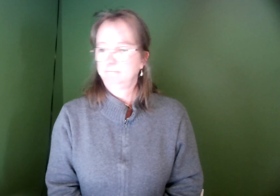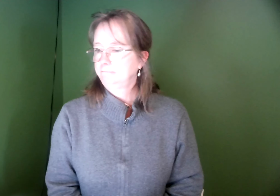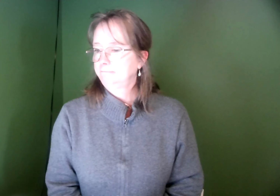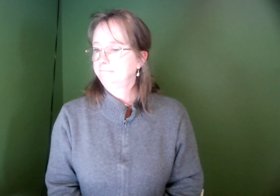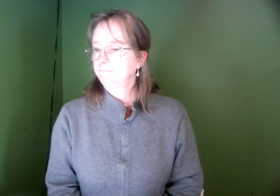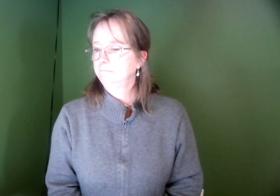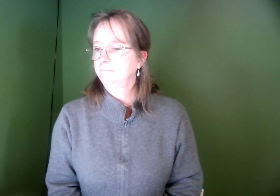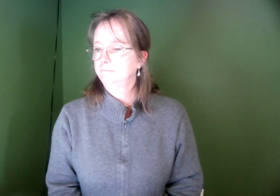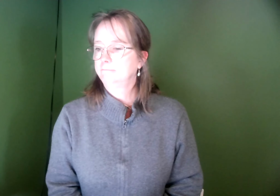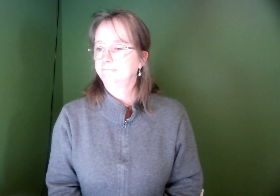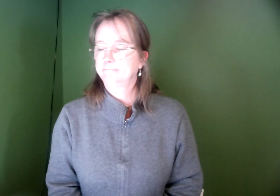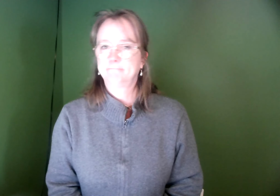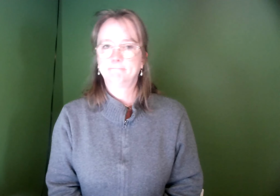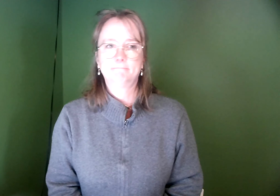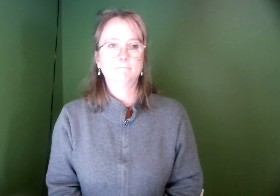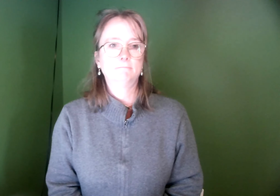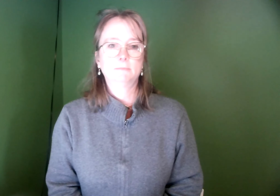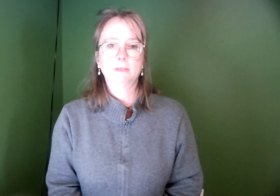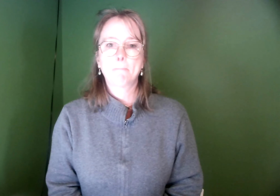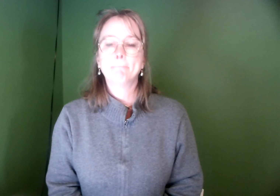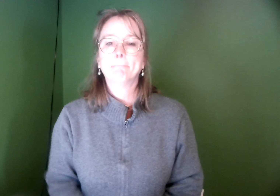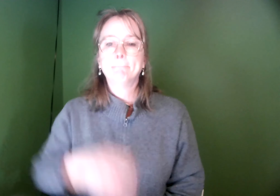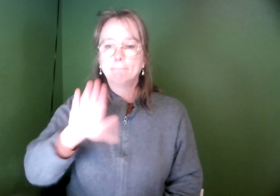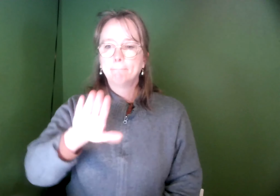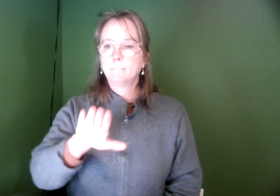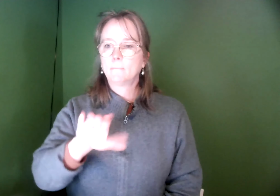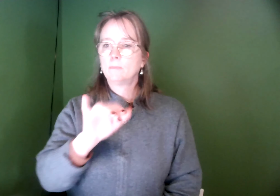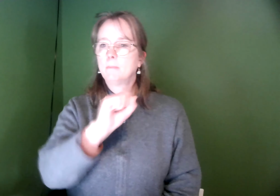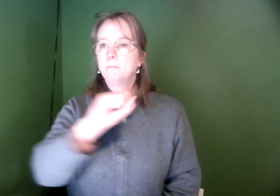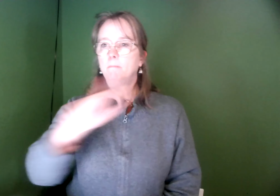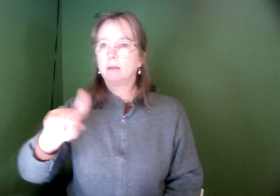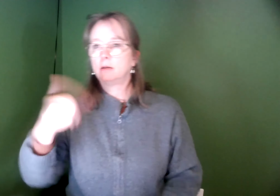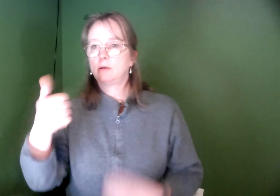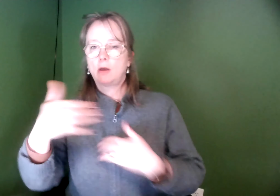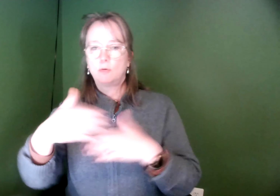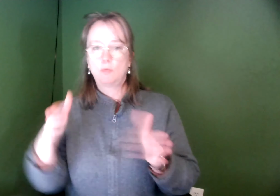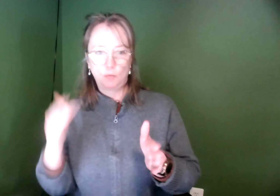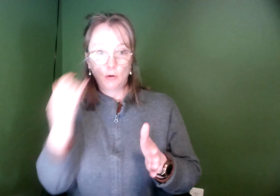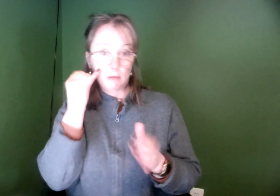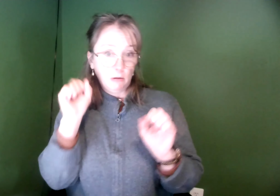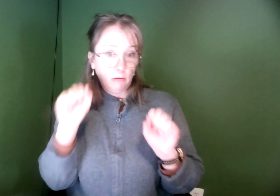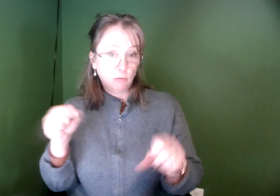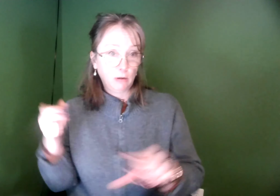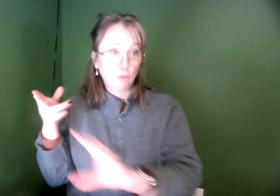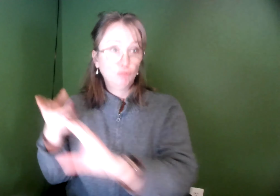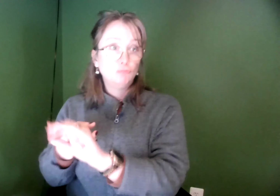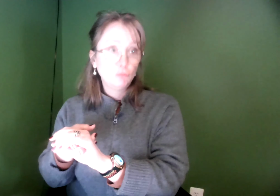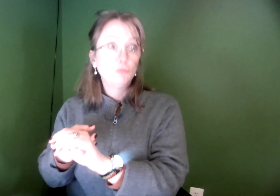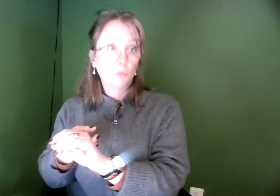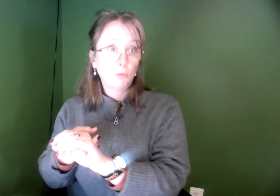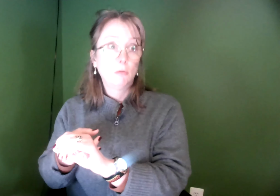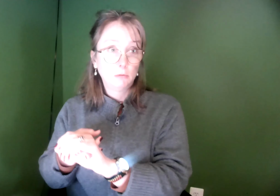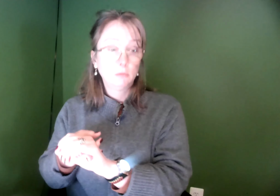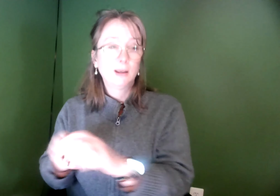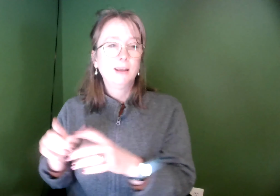plenaria. Just a reminder that we're going to be going back to the other room if you're able to join us in that Zoom. It's from the first